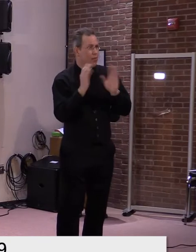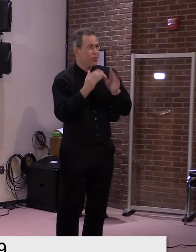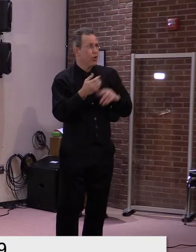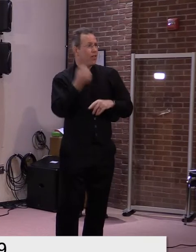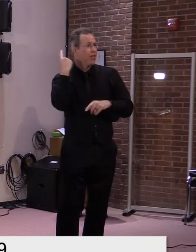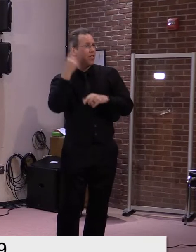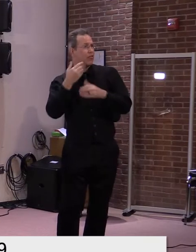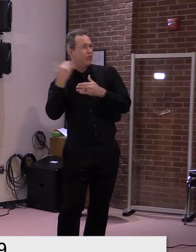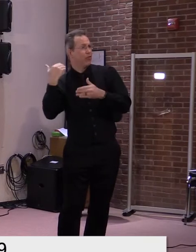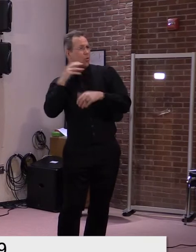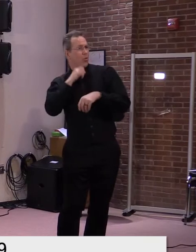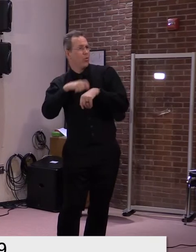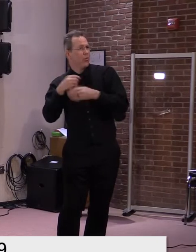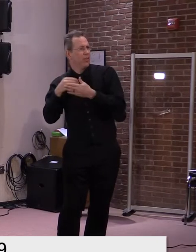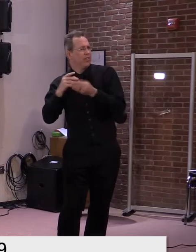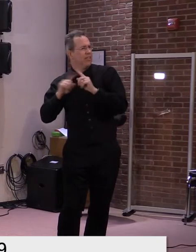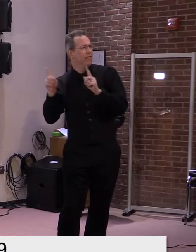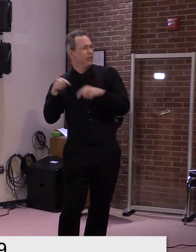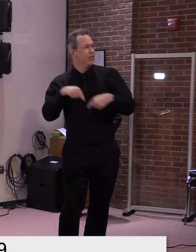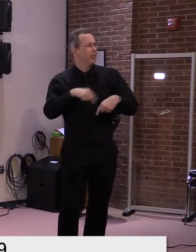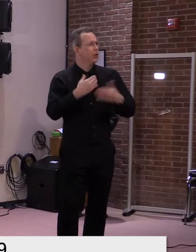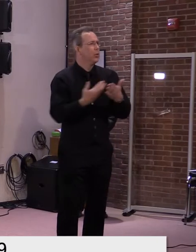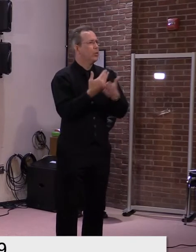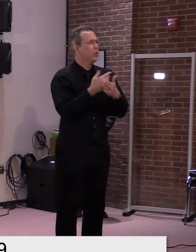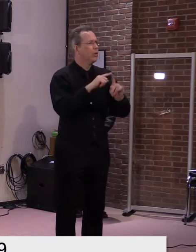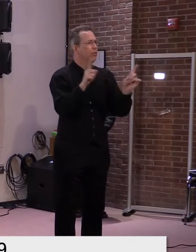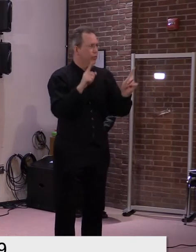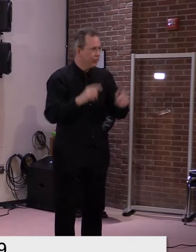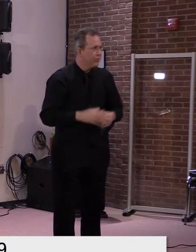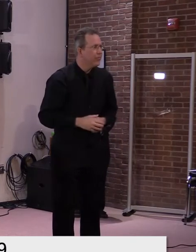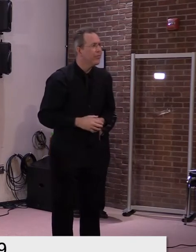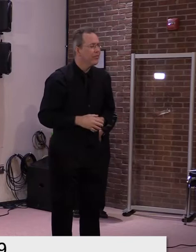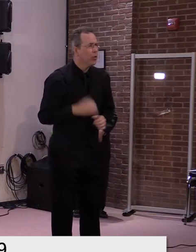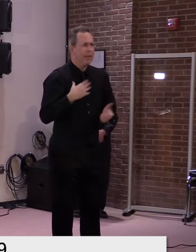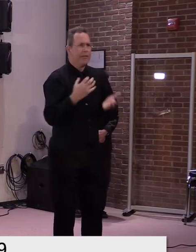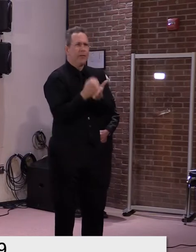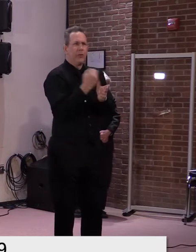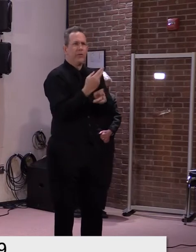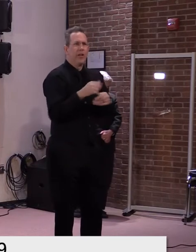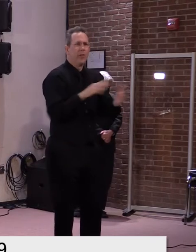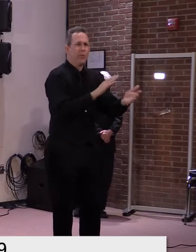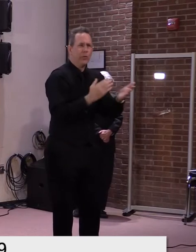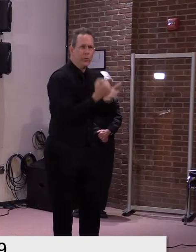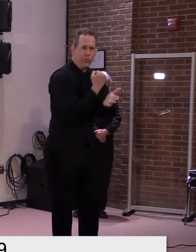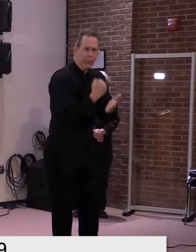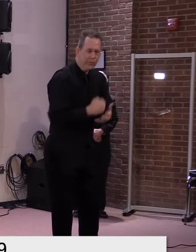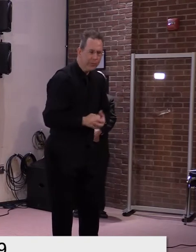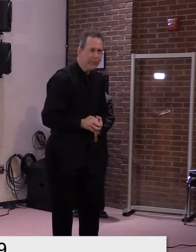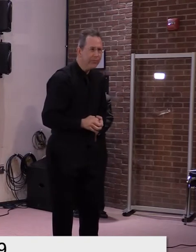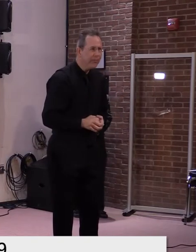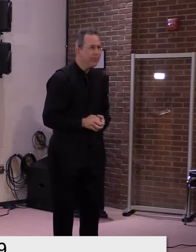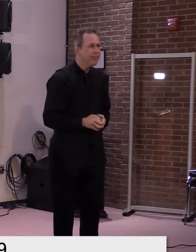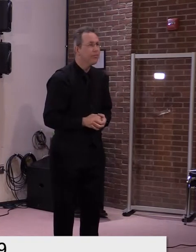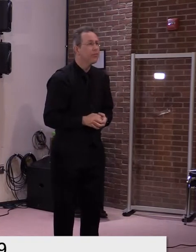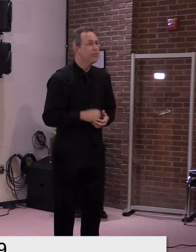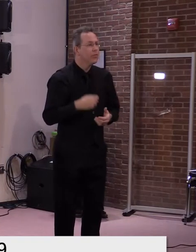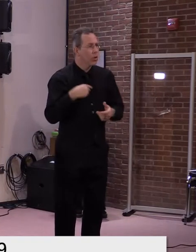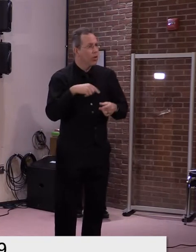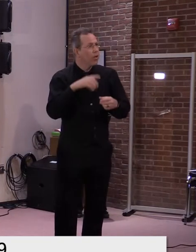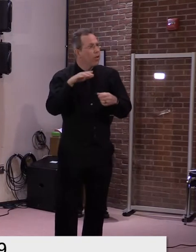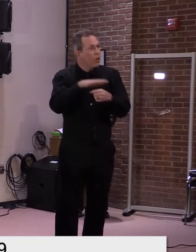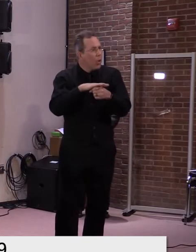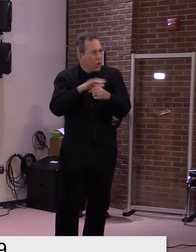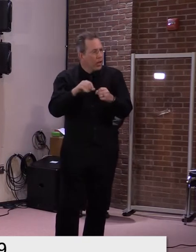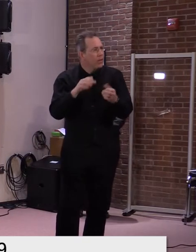money are expanded. Not only can the money be used by local governments to respond to the public